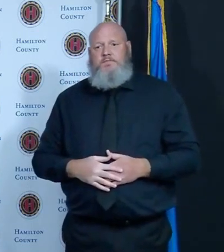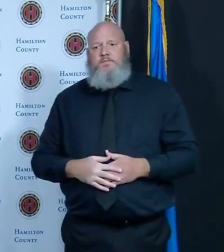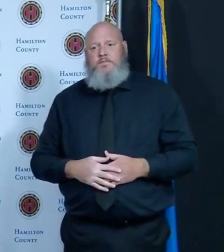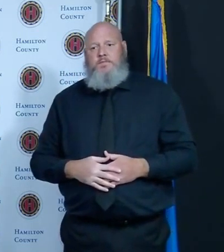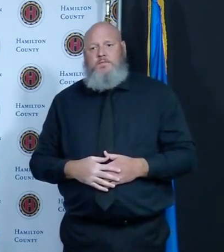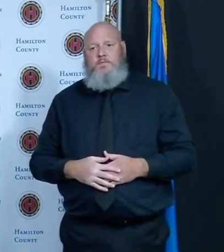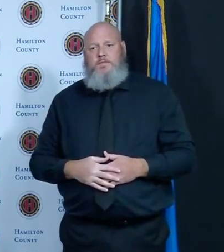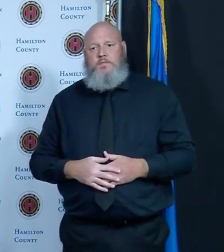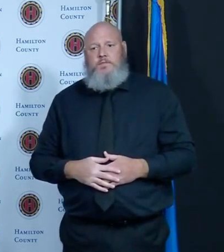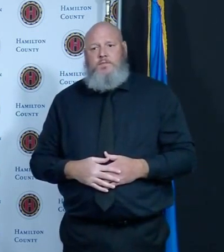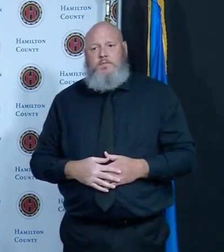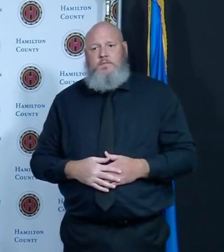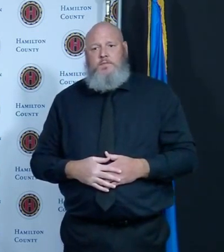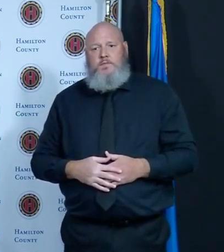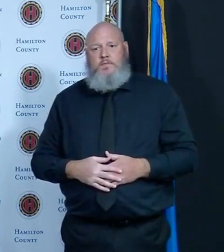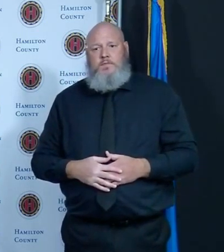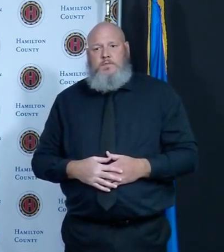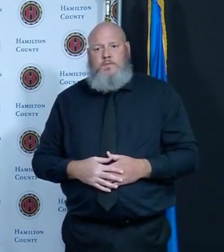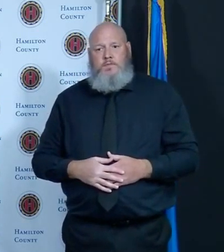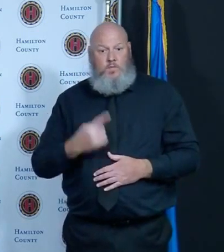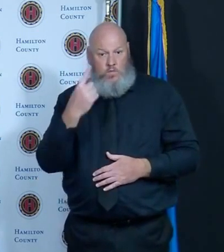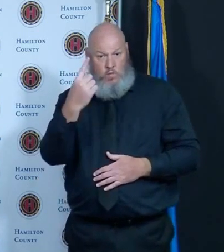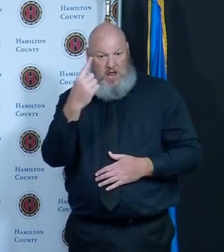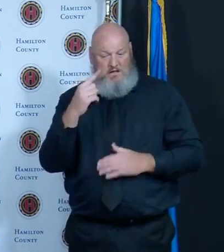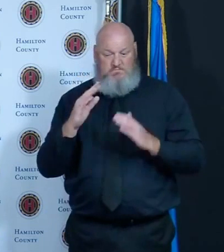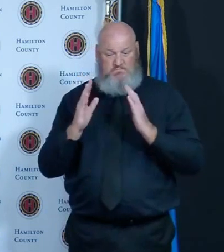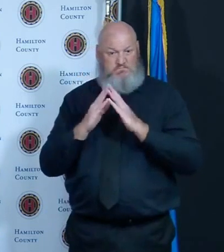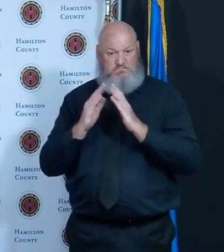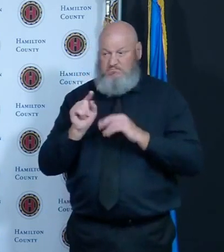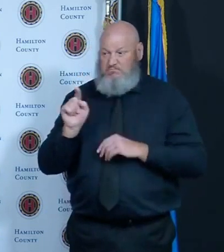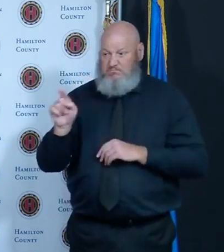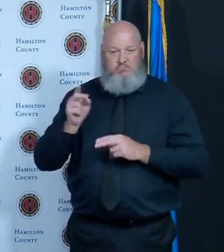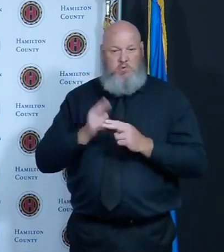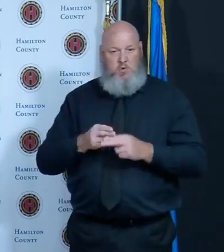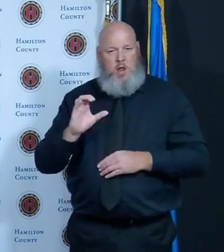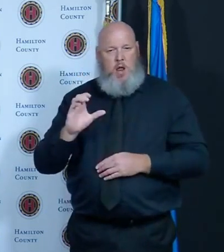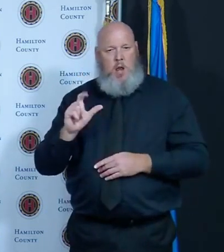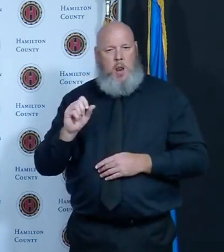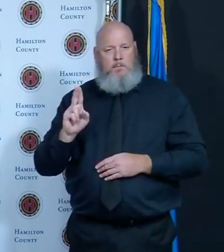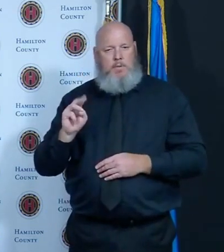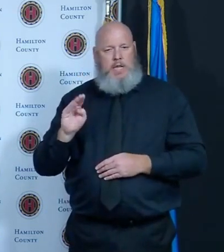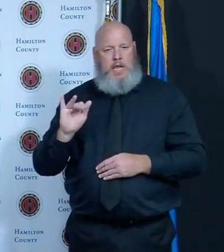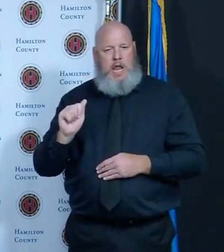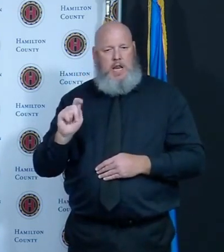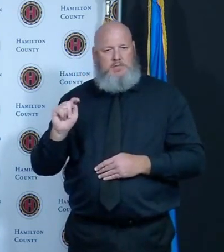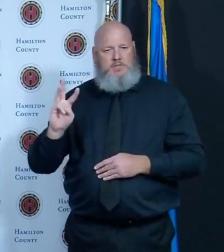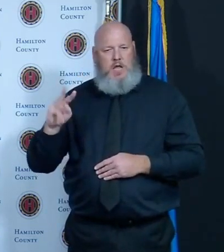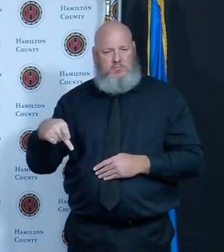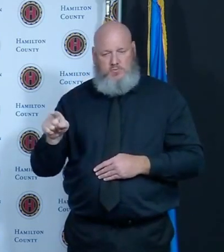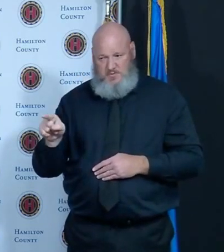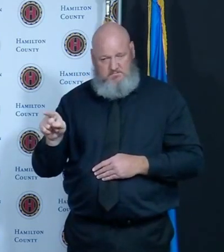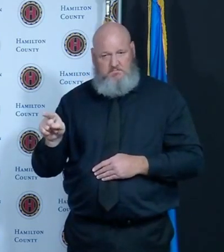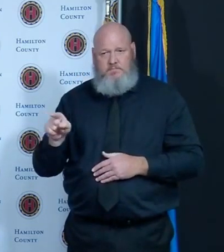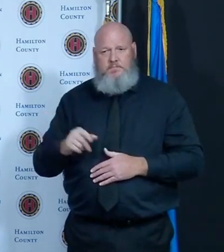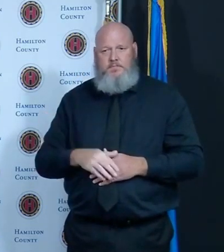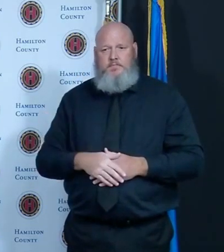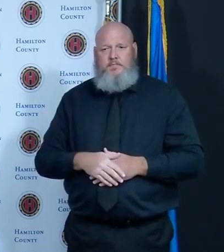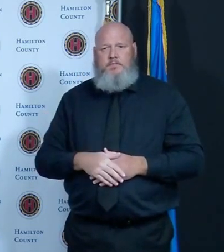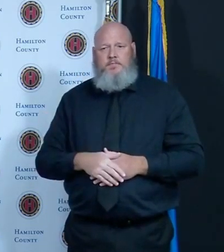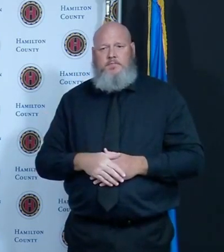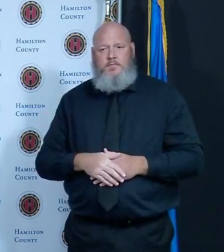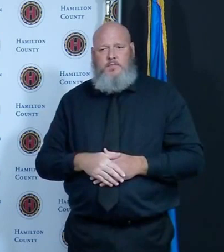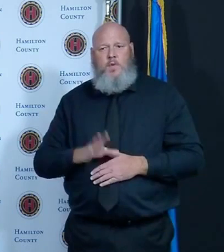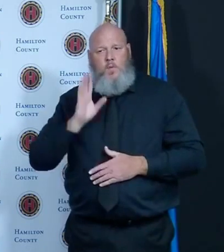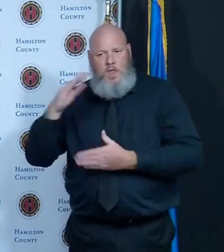Township, and they are leveraging the Hamilton County Community Improvement Corporation to provide 10 grants